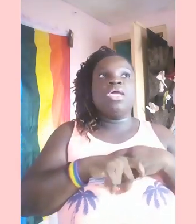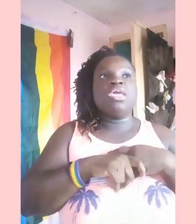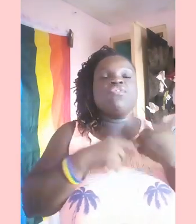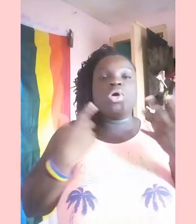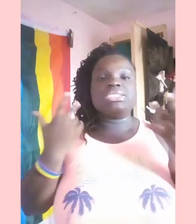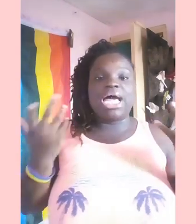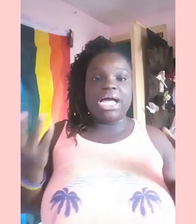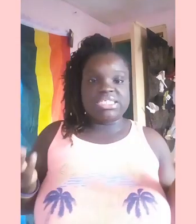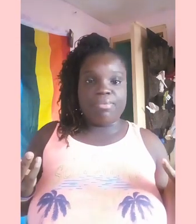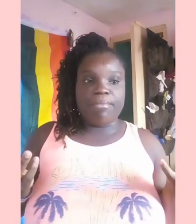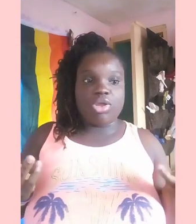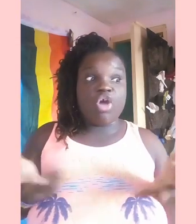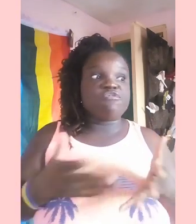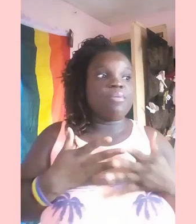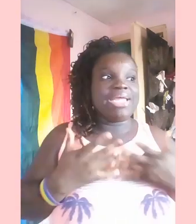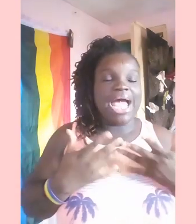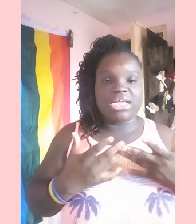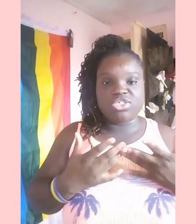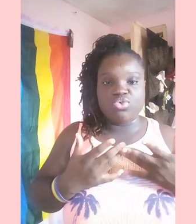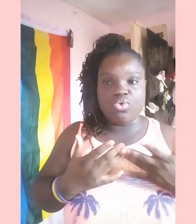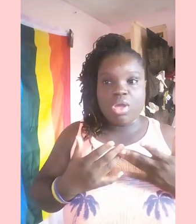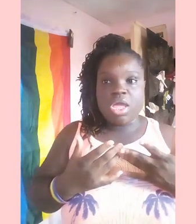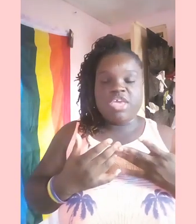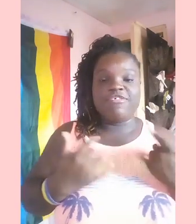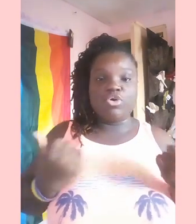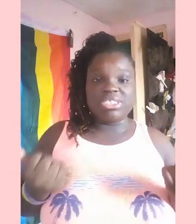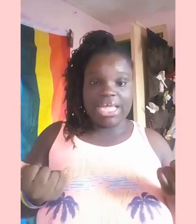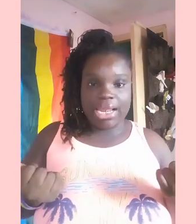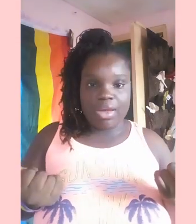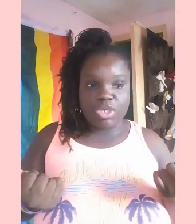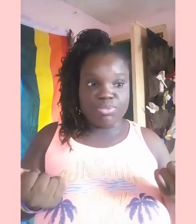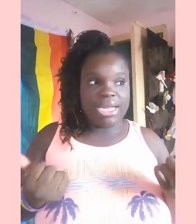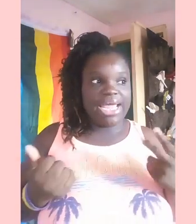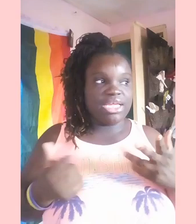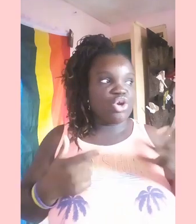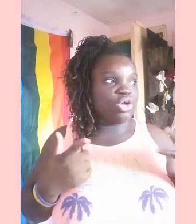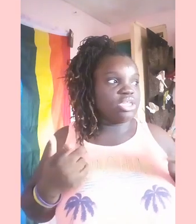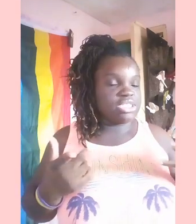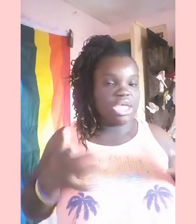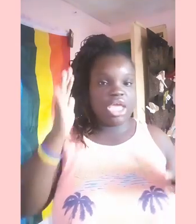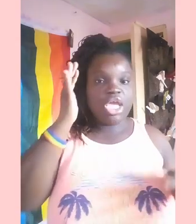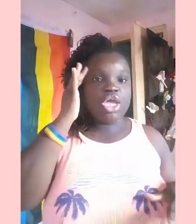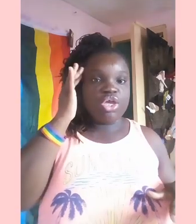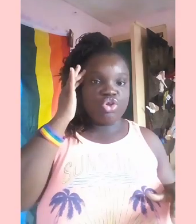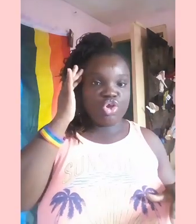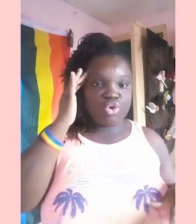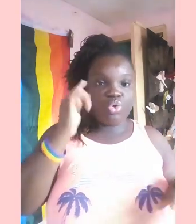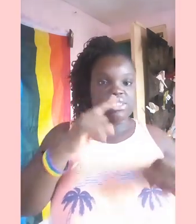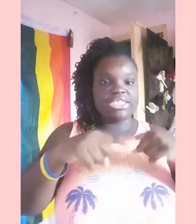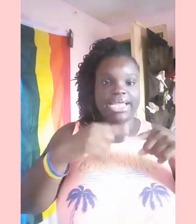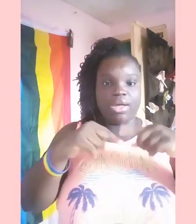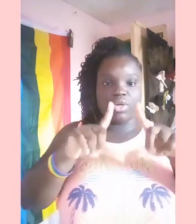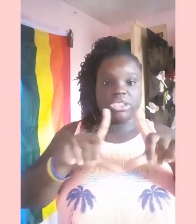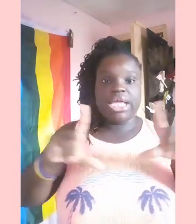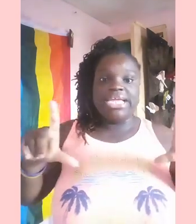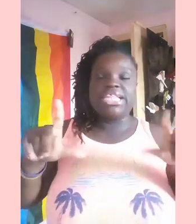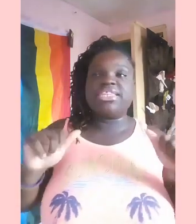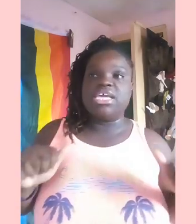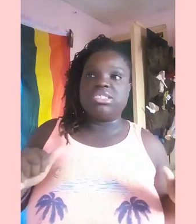If you want to ask somebody, or if somebody asks you if you know sign language, more than likely they're gonna say, do you know sign language? The thing is, if you